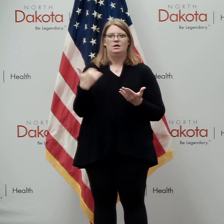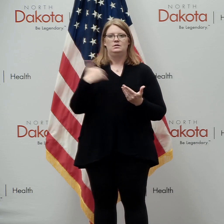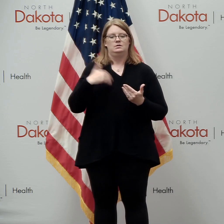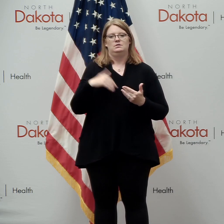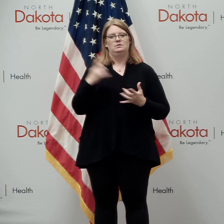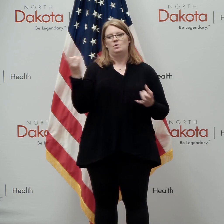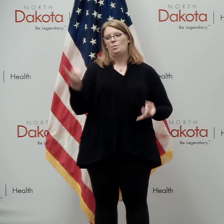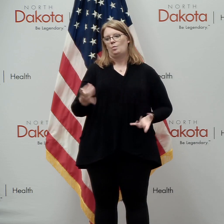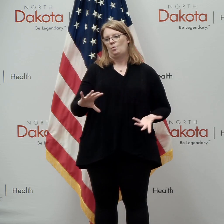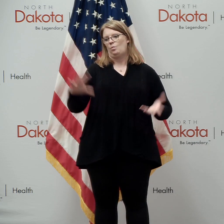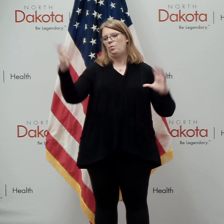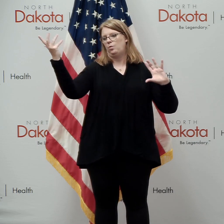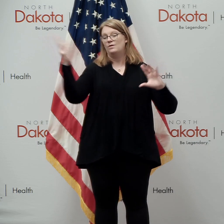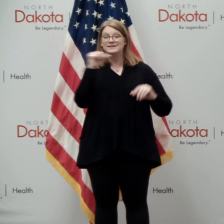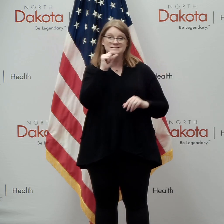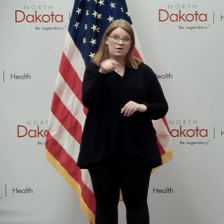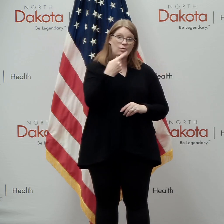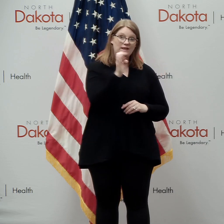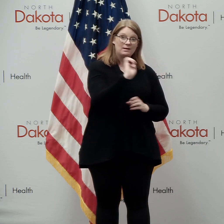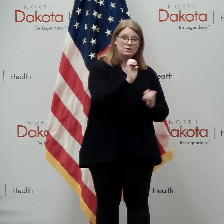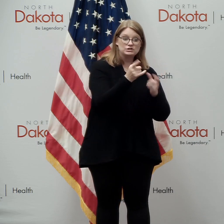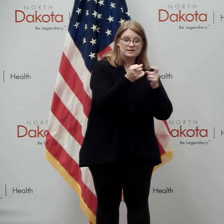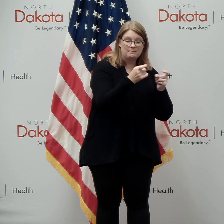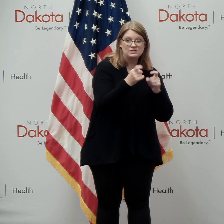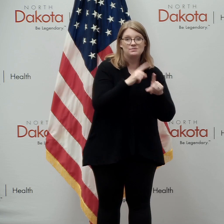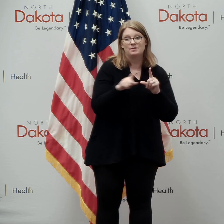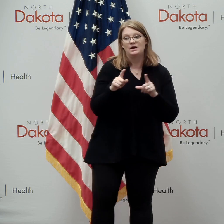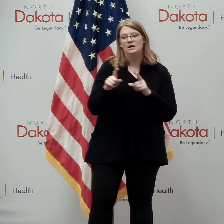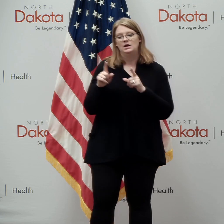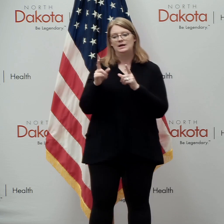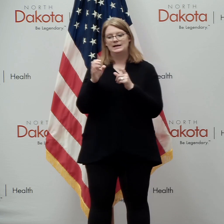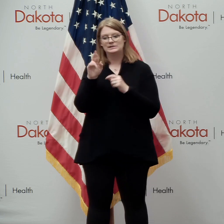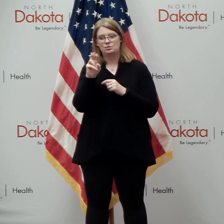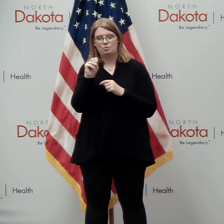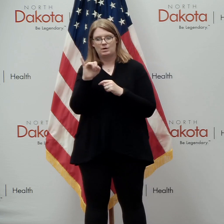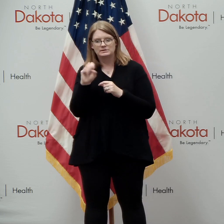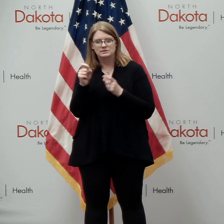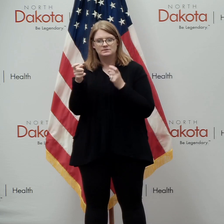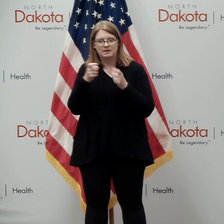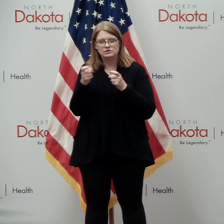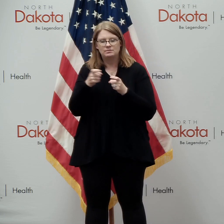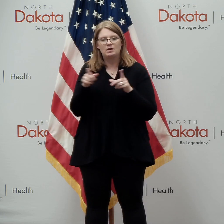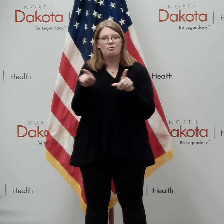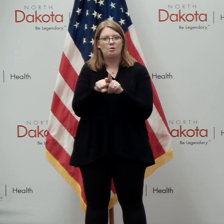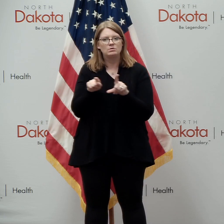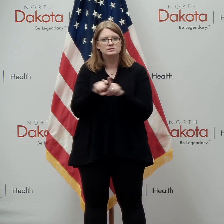before. It's not just emergency management, it's emergency management and crisis management in a time frame when